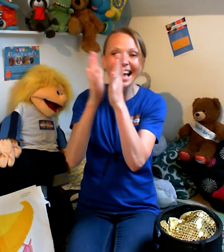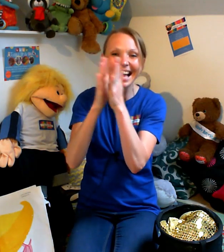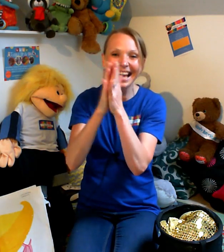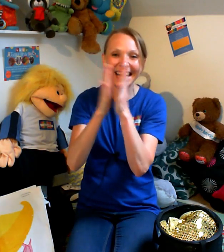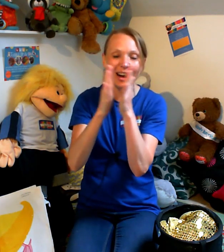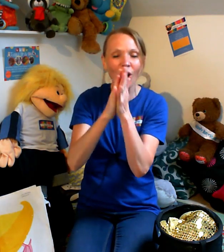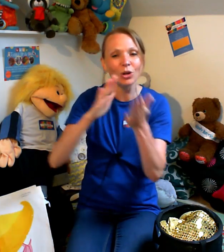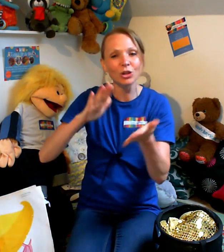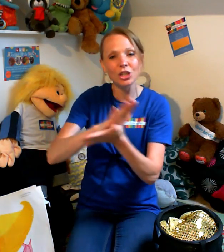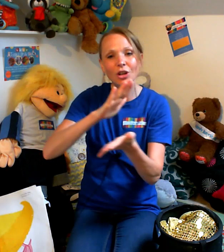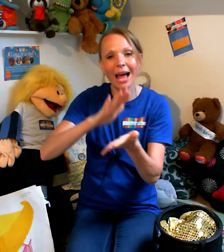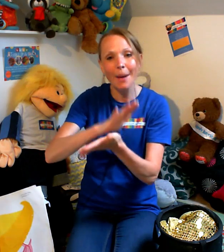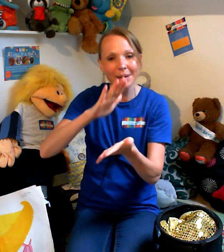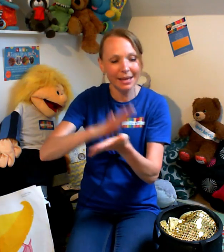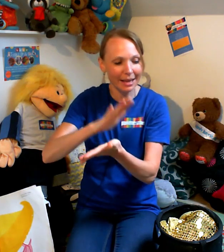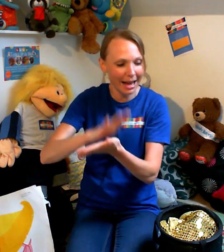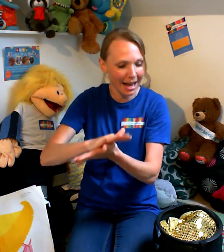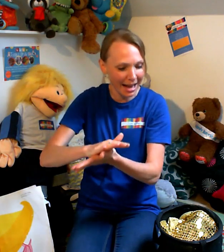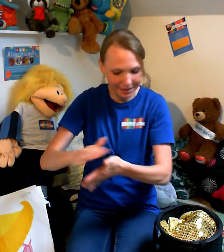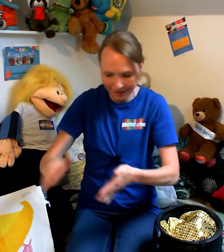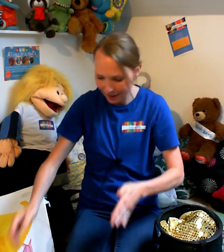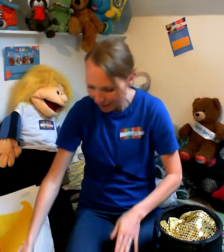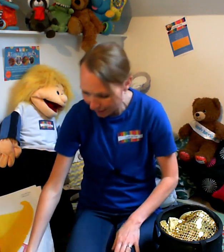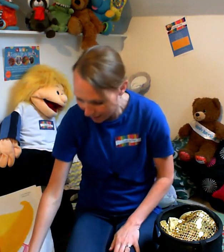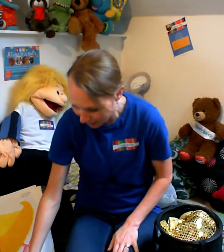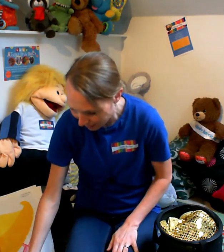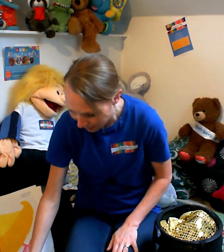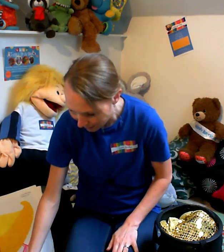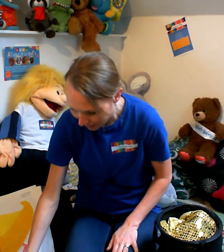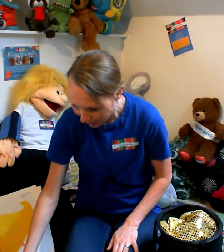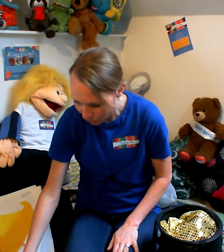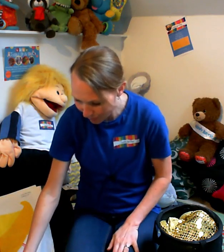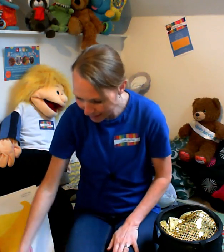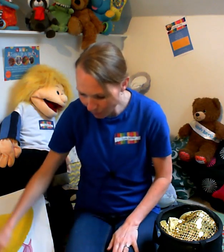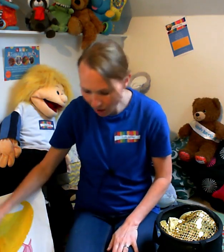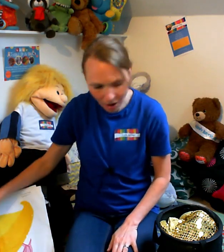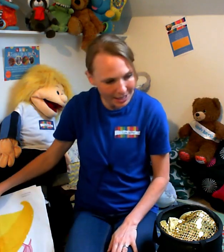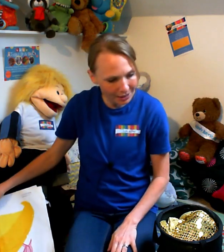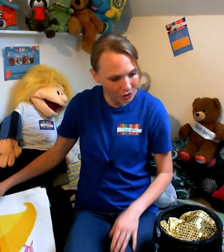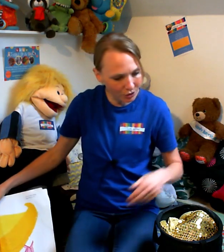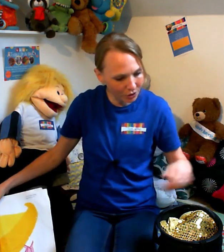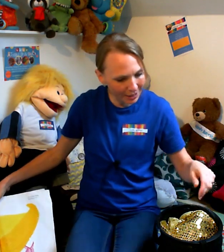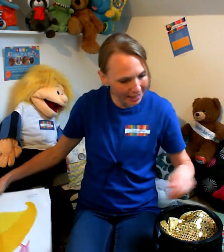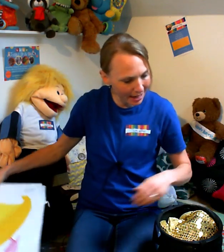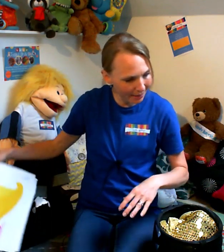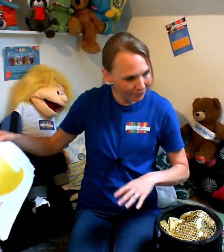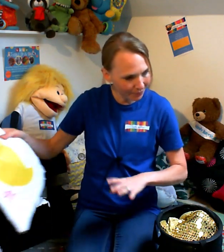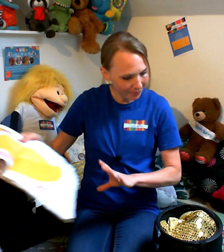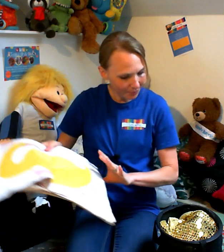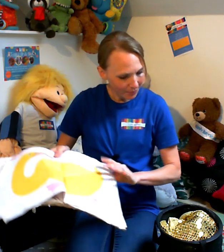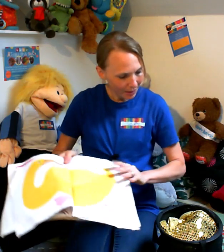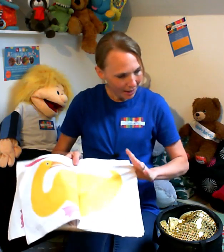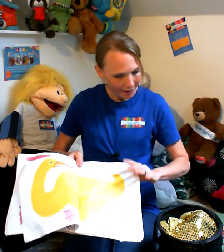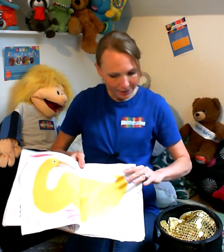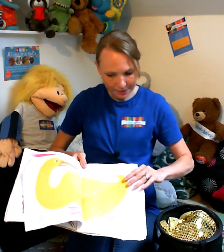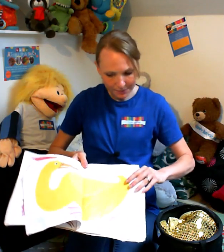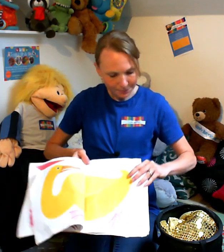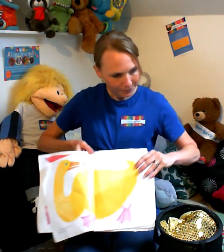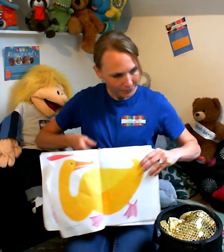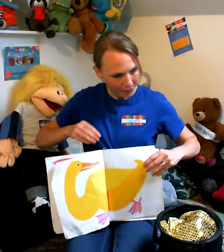Yay! Oh, look, she's all happy again. Shall we see what our yellow duck's looking at? Travis, you ready?